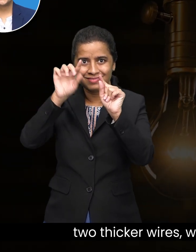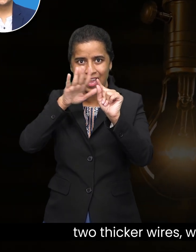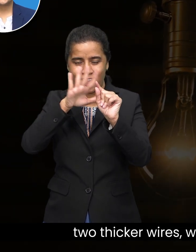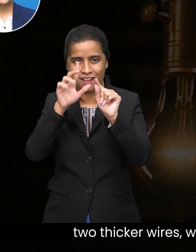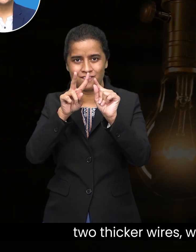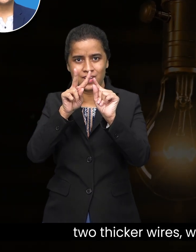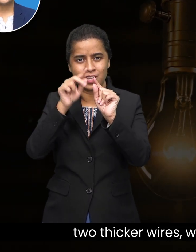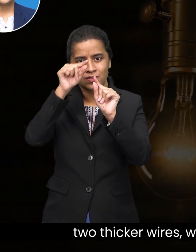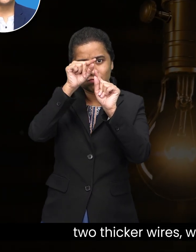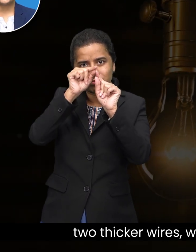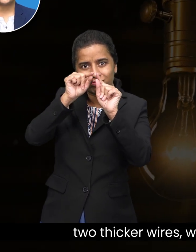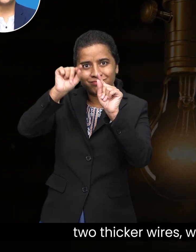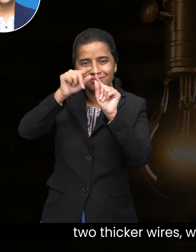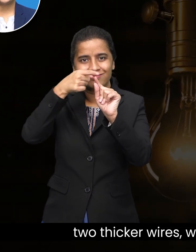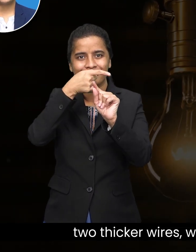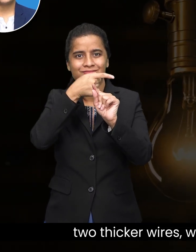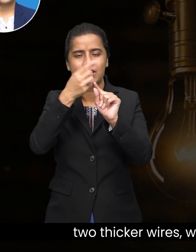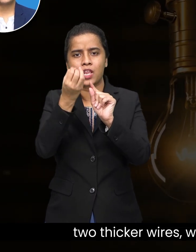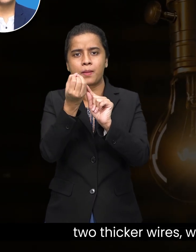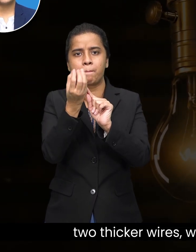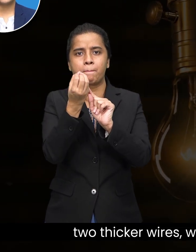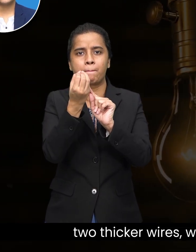it.